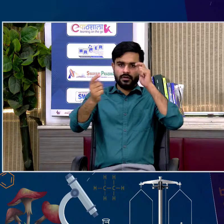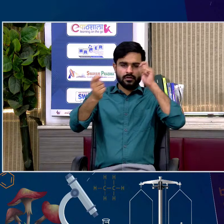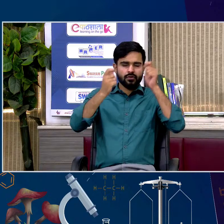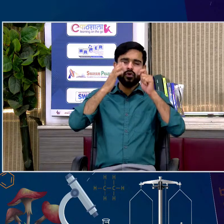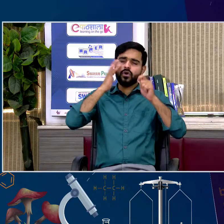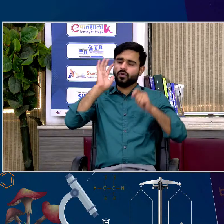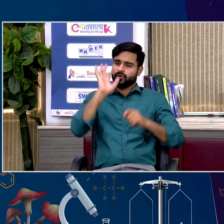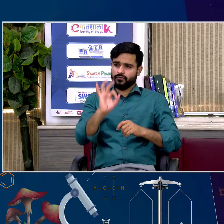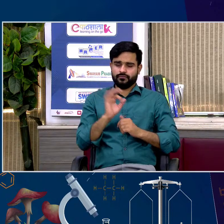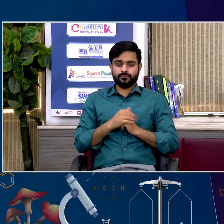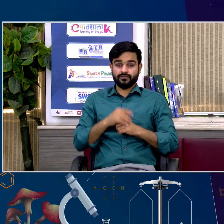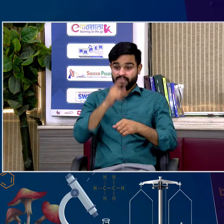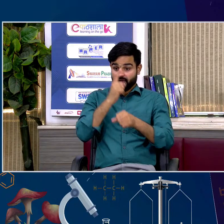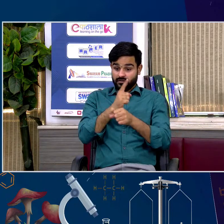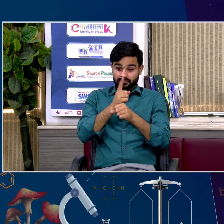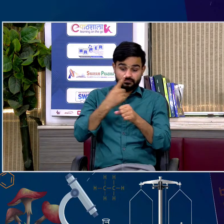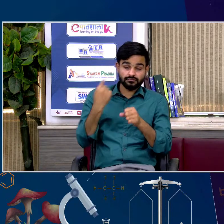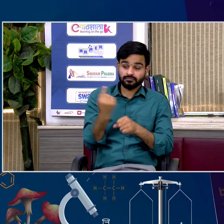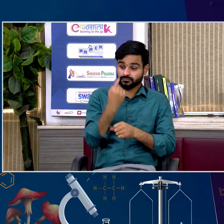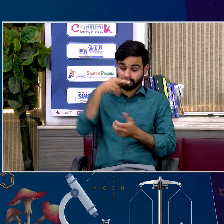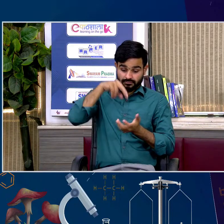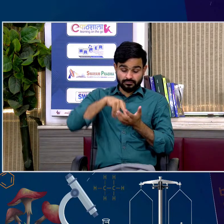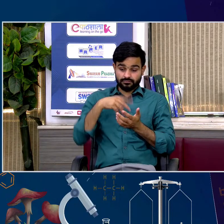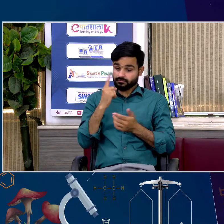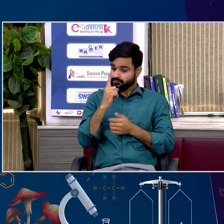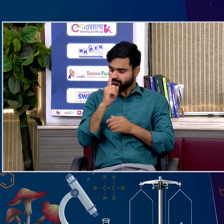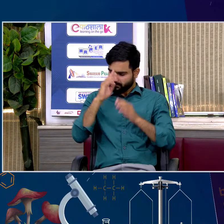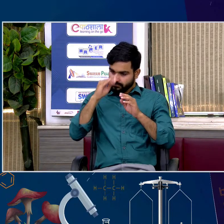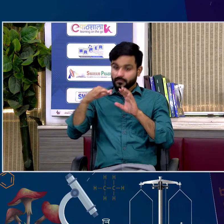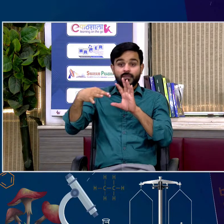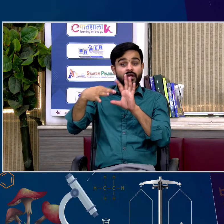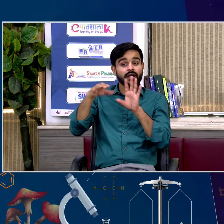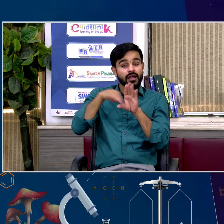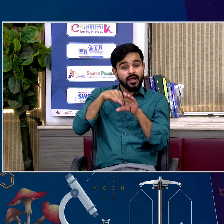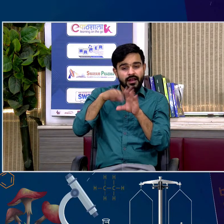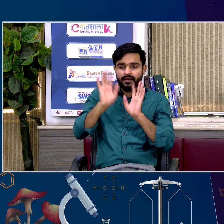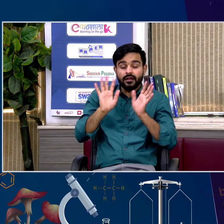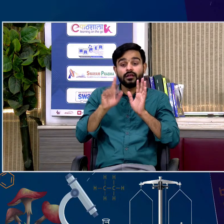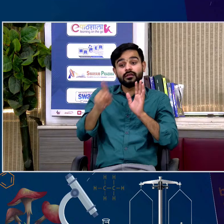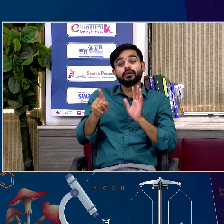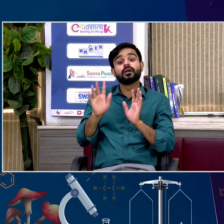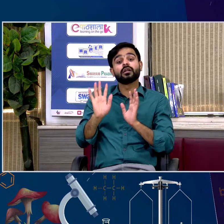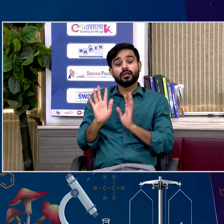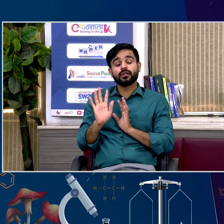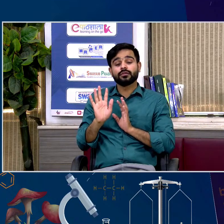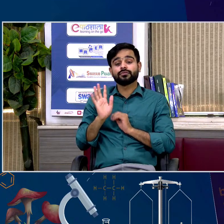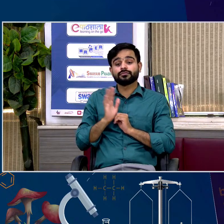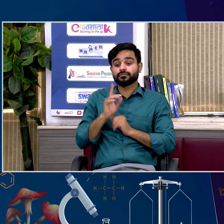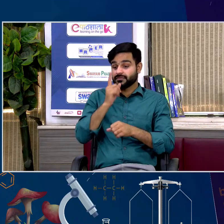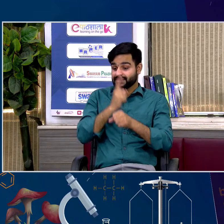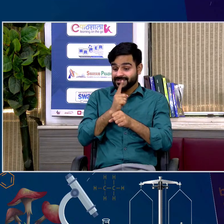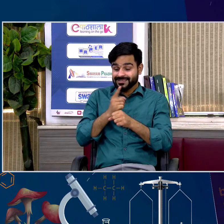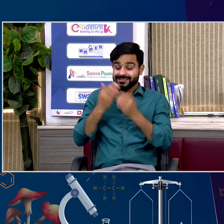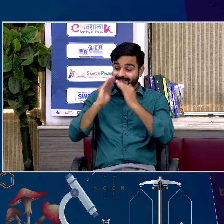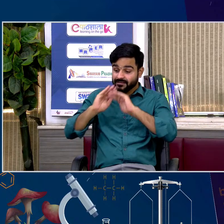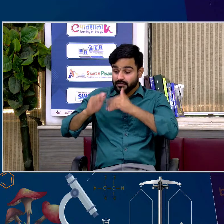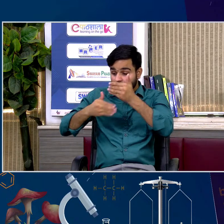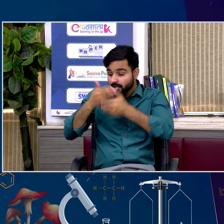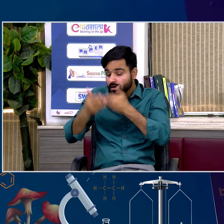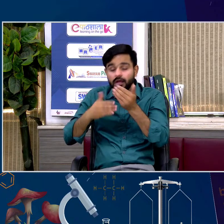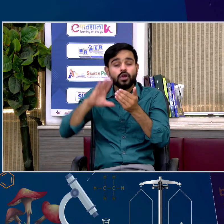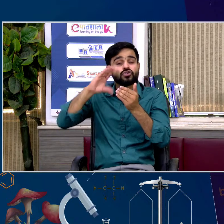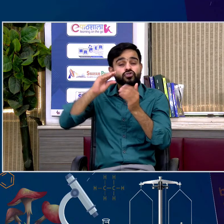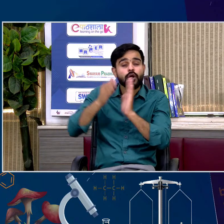important. The teacher is not only there to teach content, but is also teaching the child soft